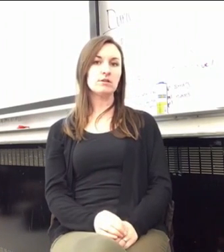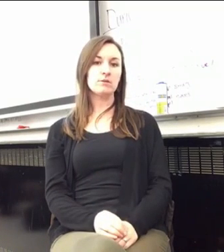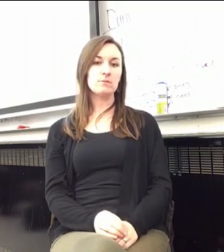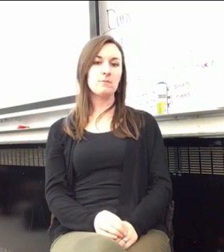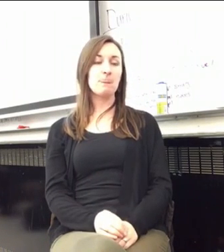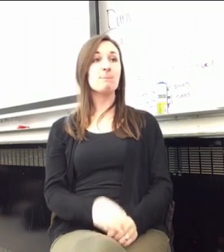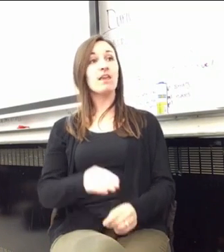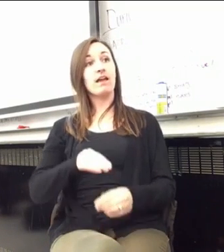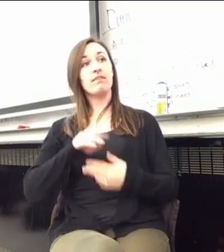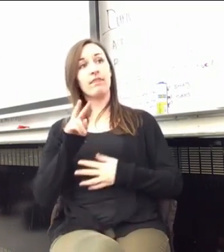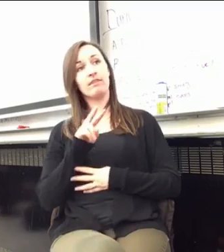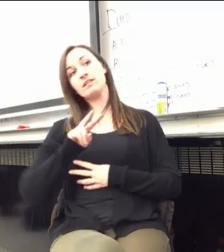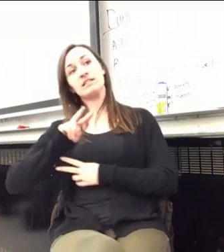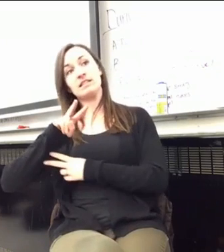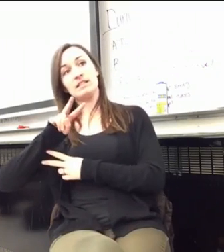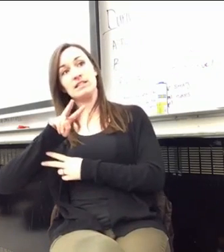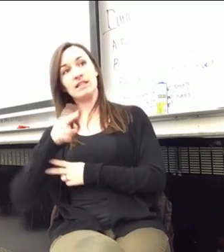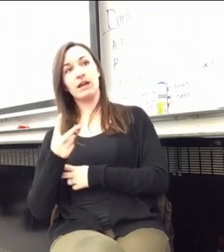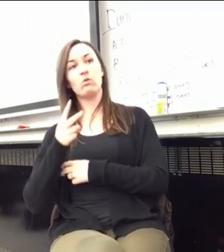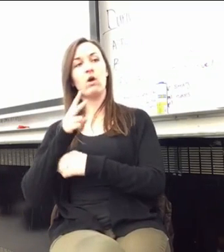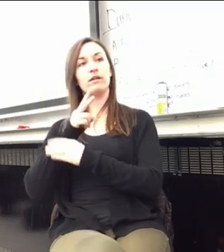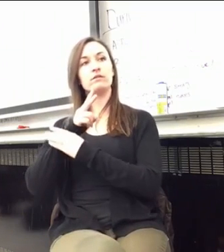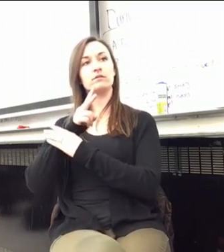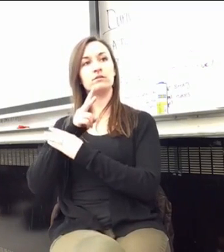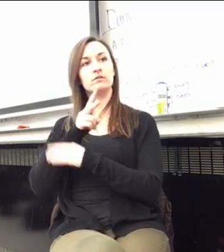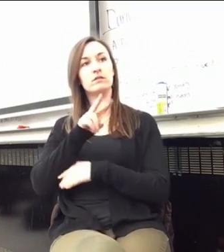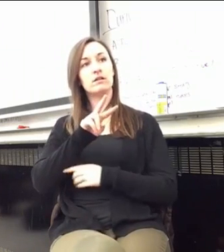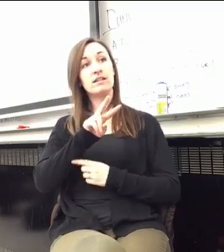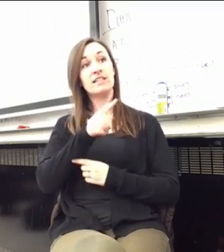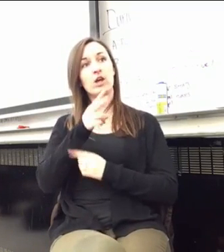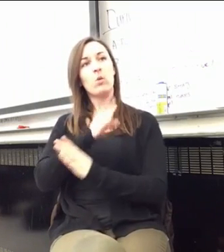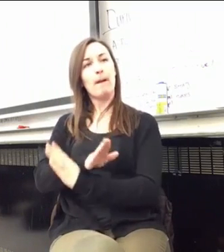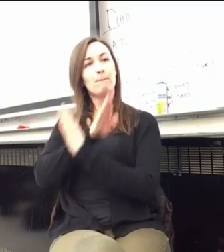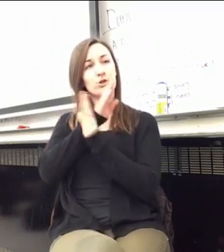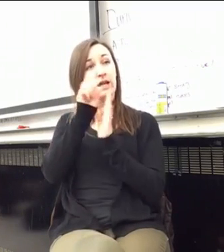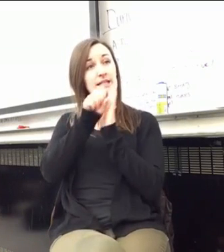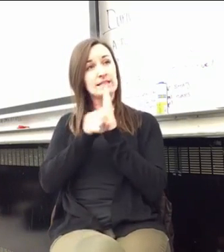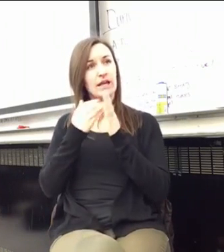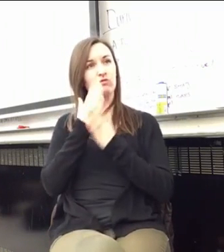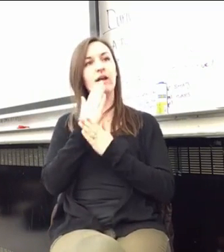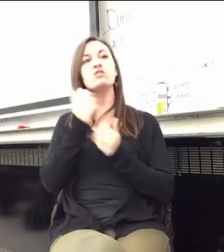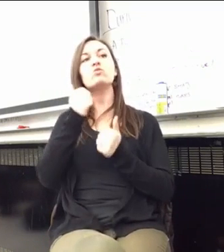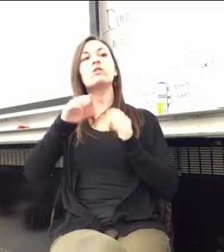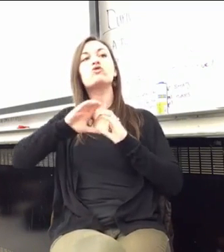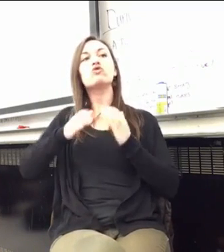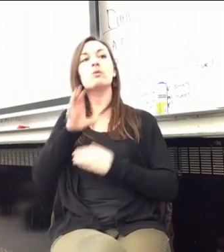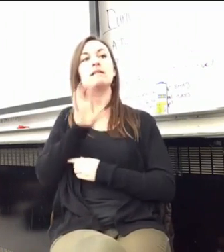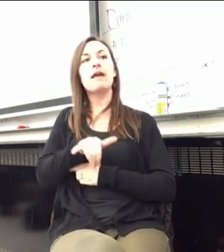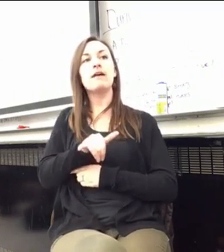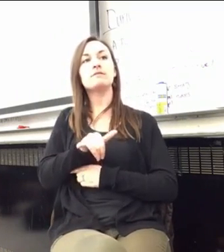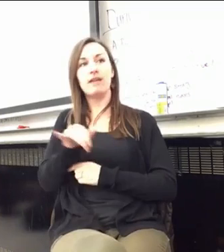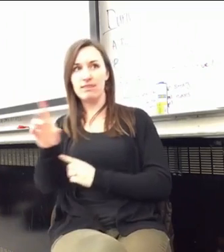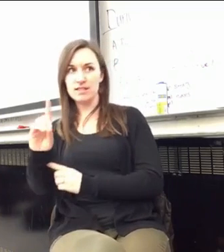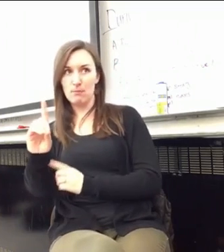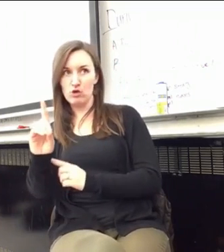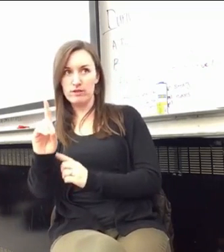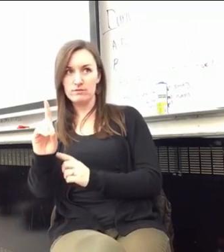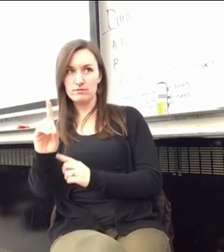And then number 2 is protect rights. And what political party is going to be that? The Democrats, right?